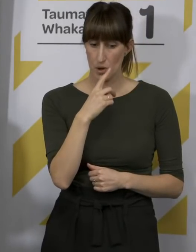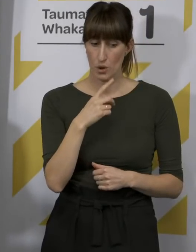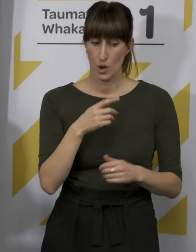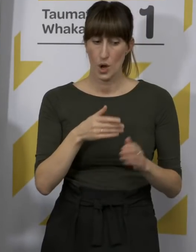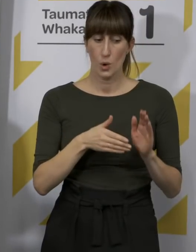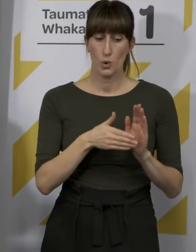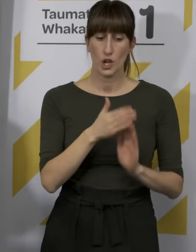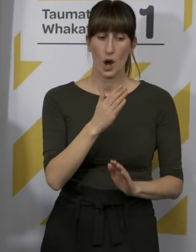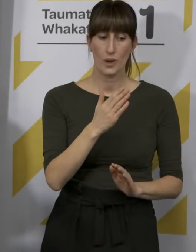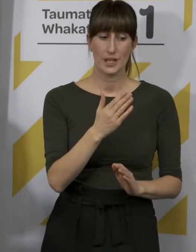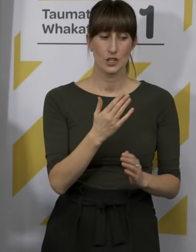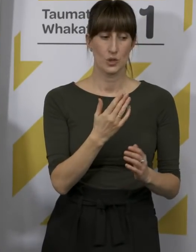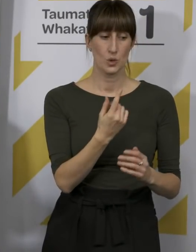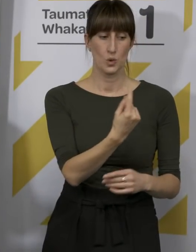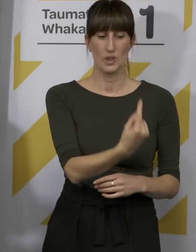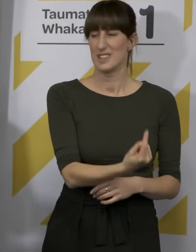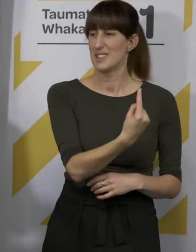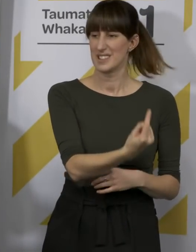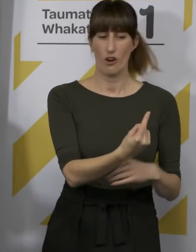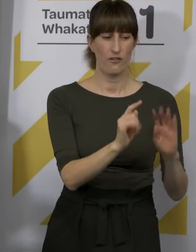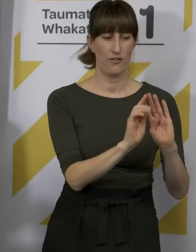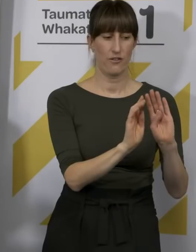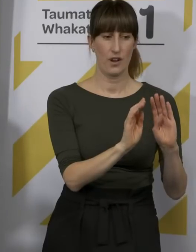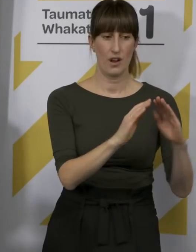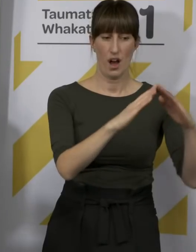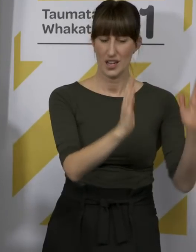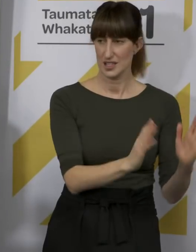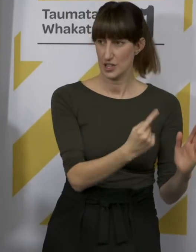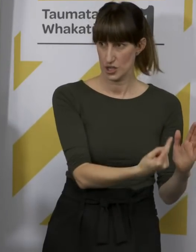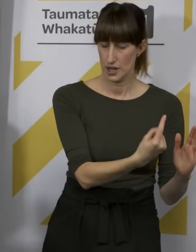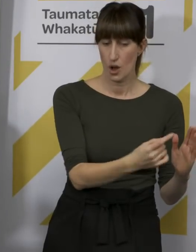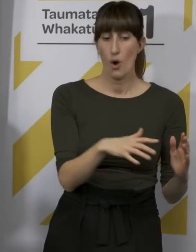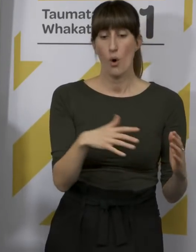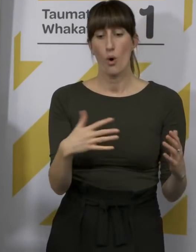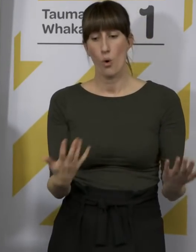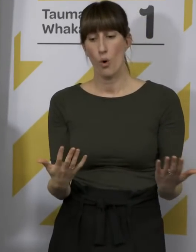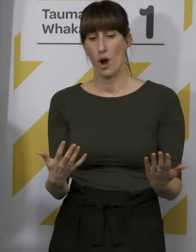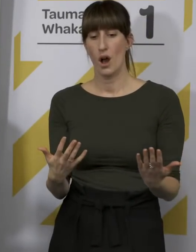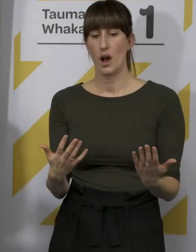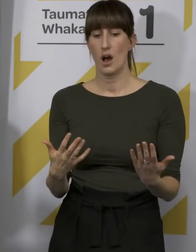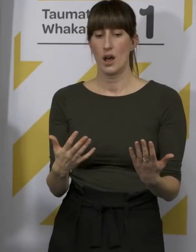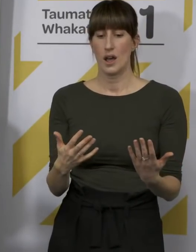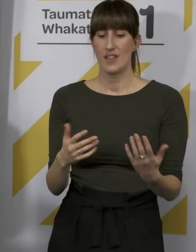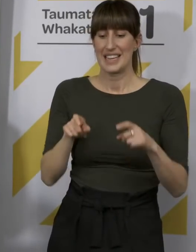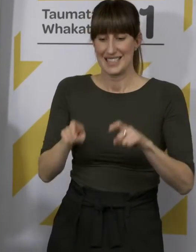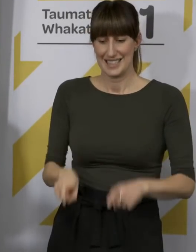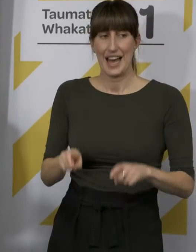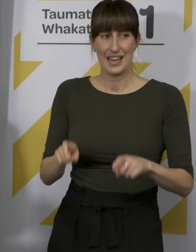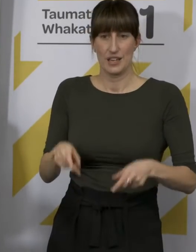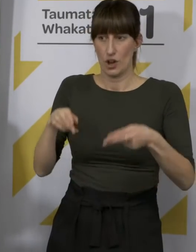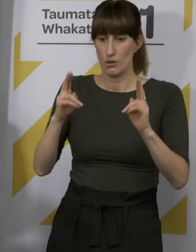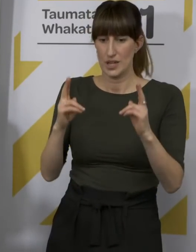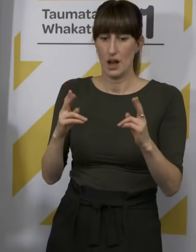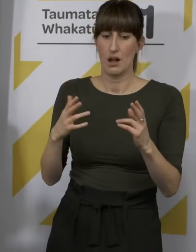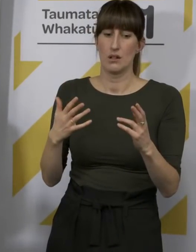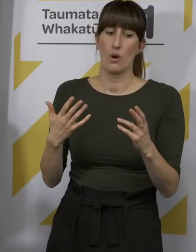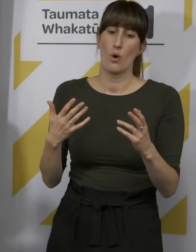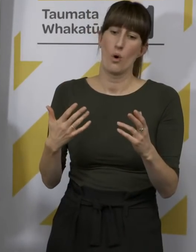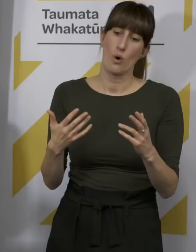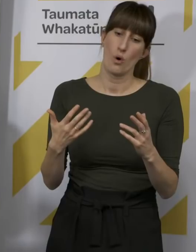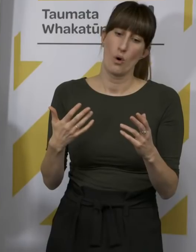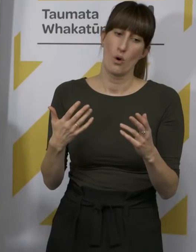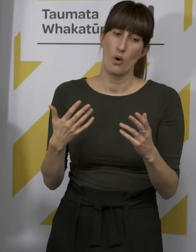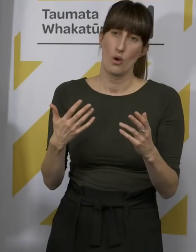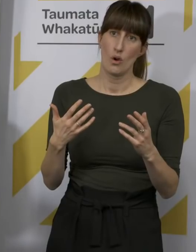The balance were either in transit or stayed in the facility, then their circumstances changed, so they left to go back overseas, or they were